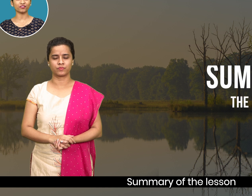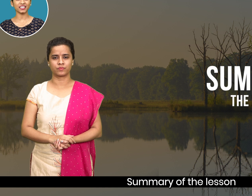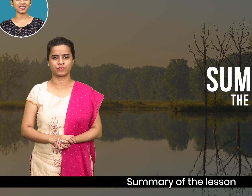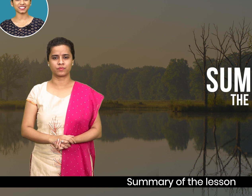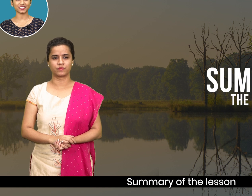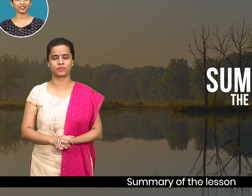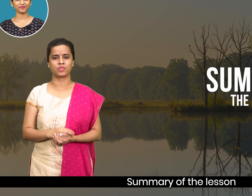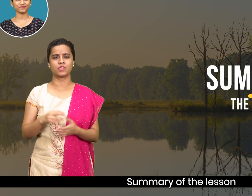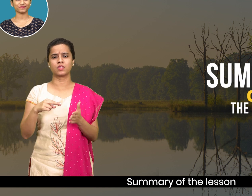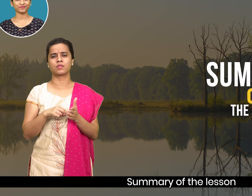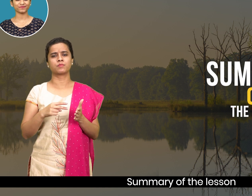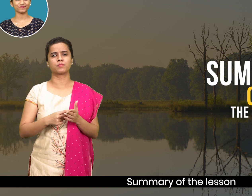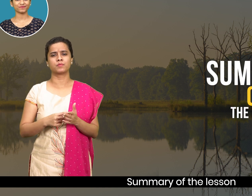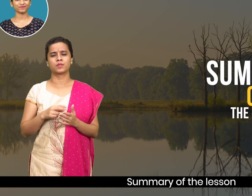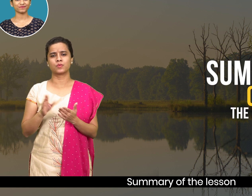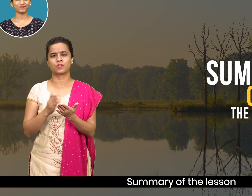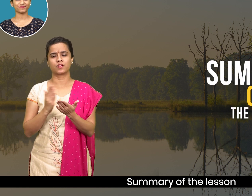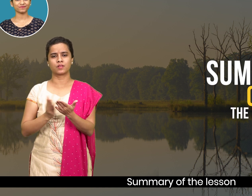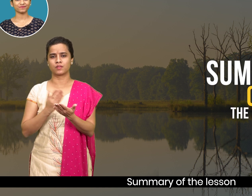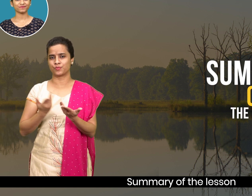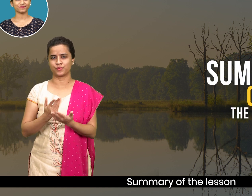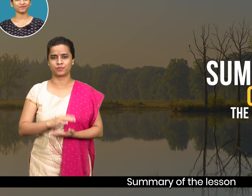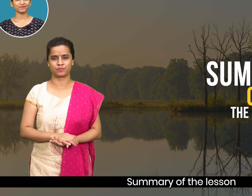Summary of the lesson.